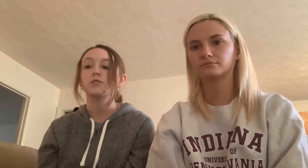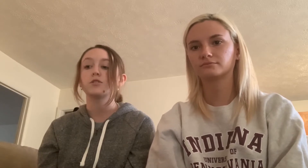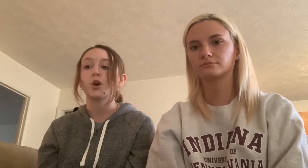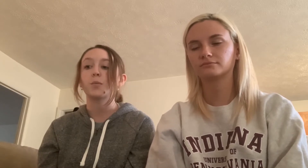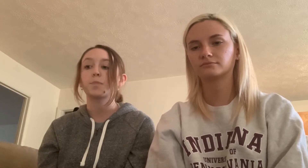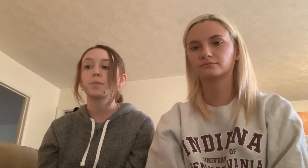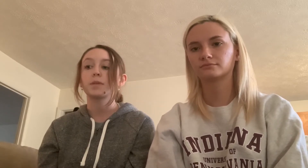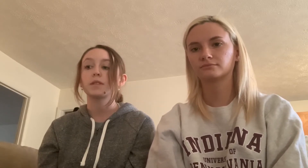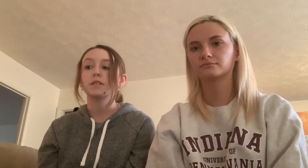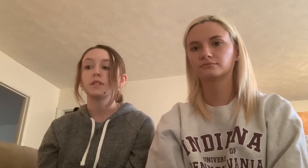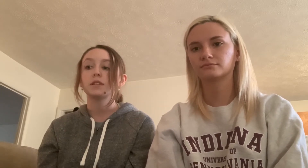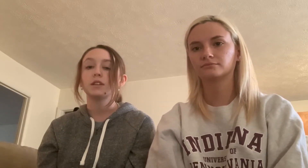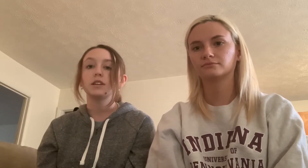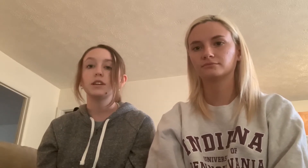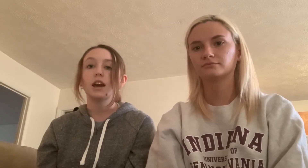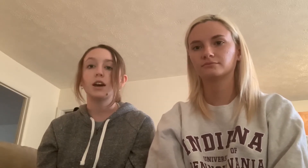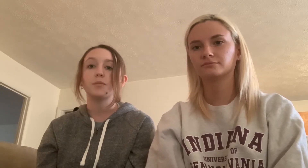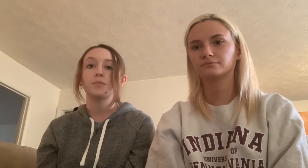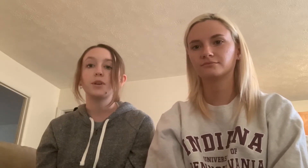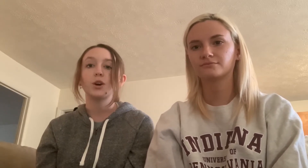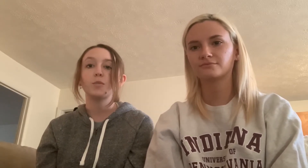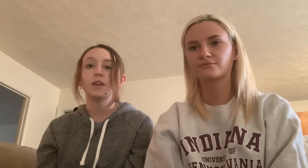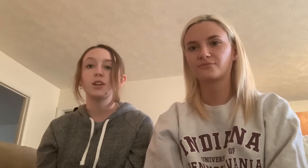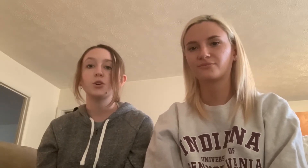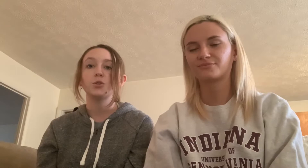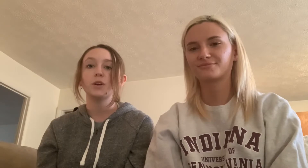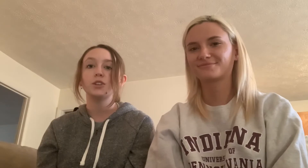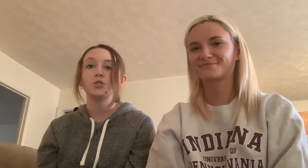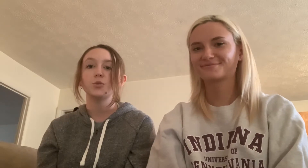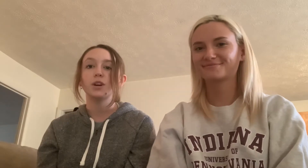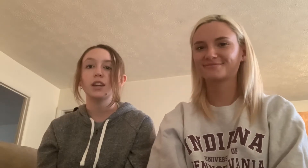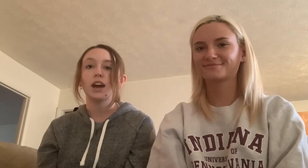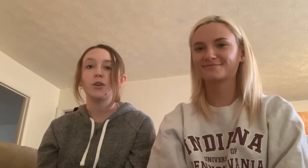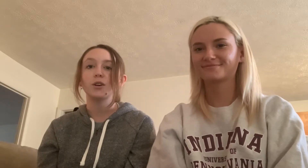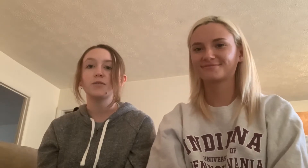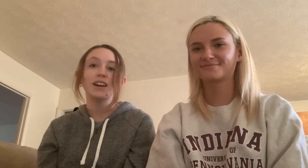So yeah, we hope that you enjoy our final.